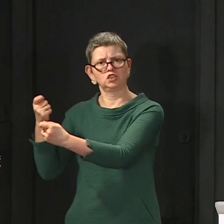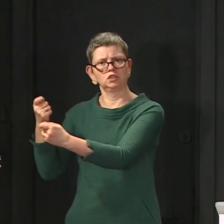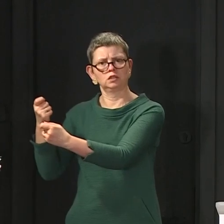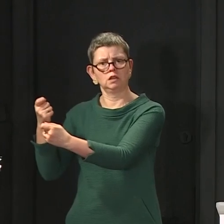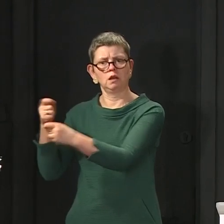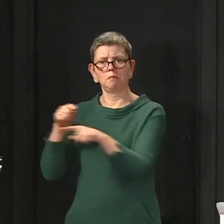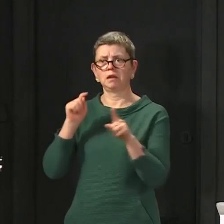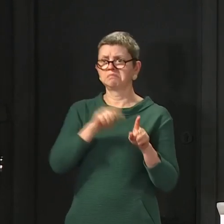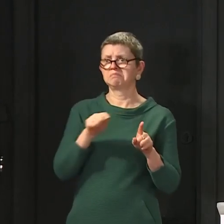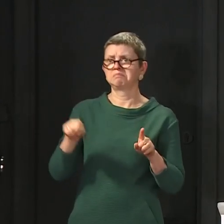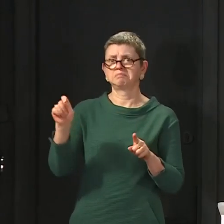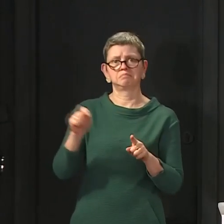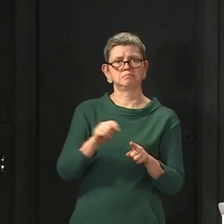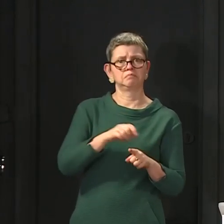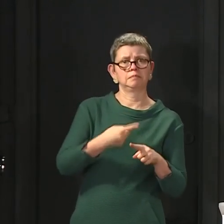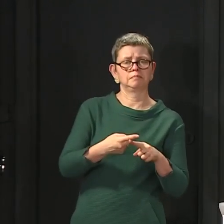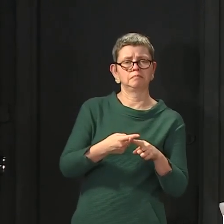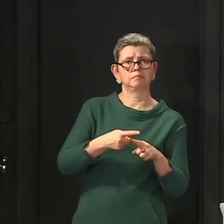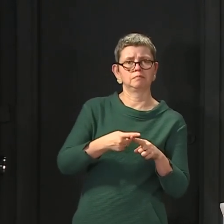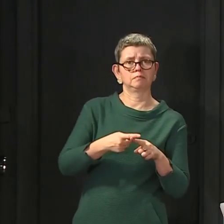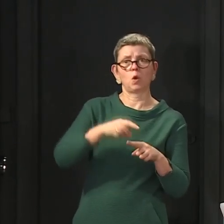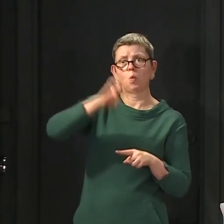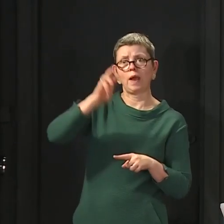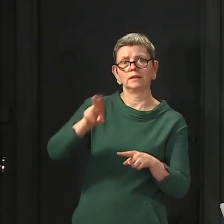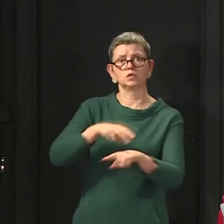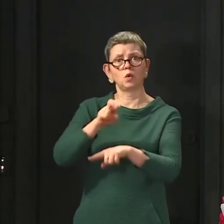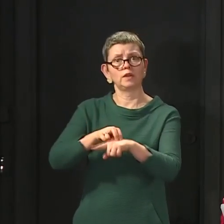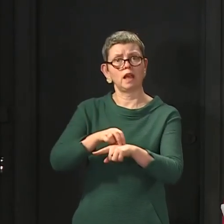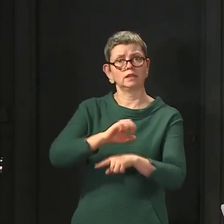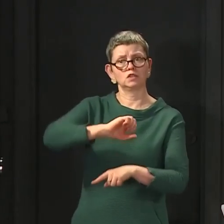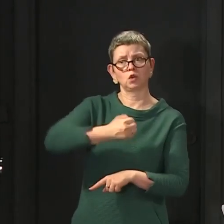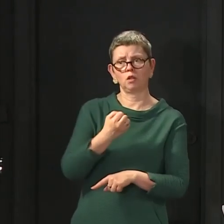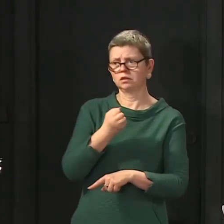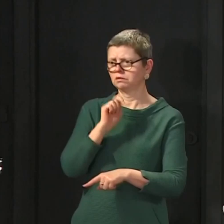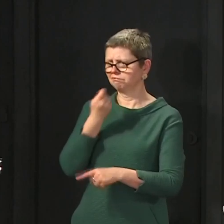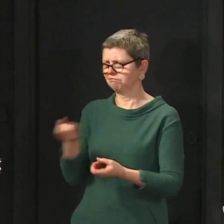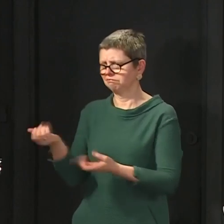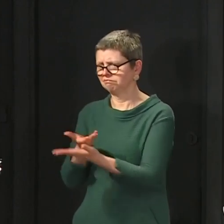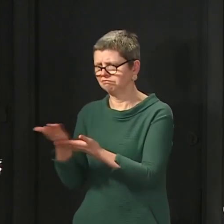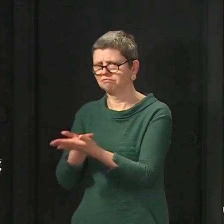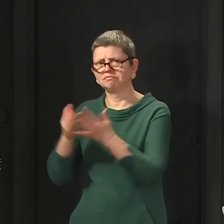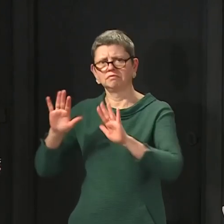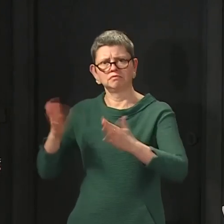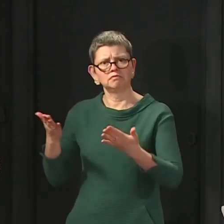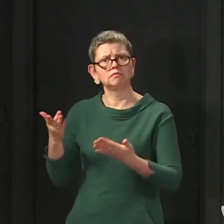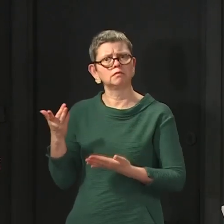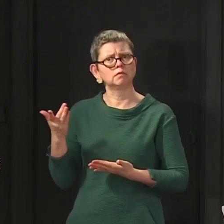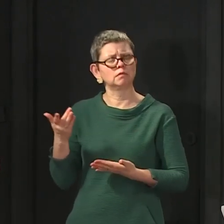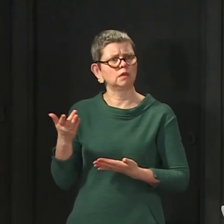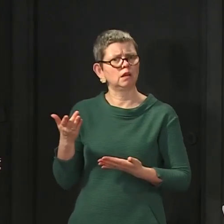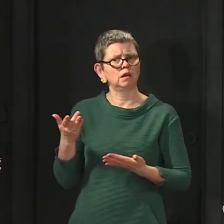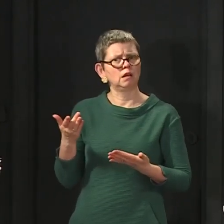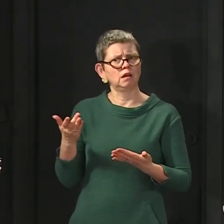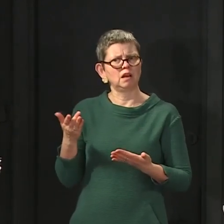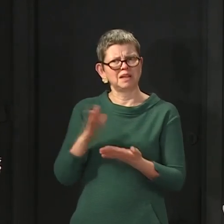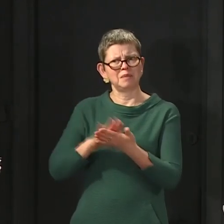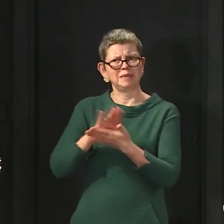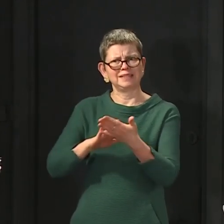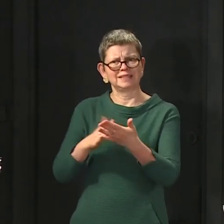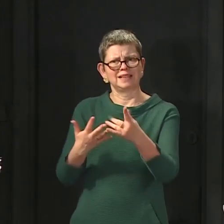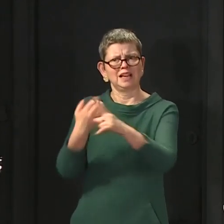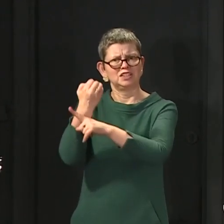approach harder or even impossible to achieve? Also, what did the Prime Minister say when you asked him for the stay alert